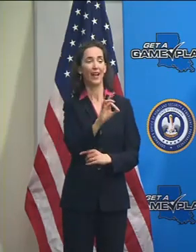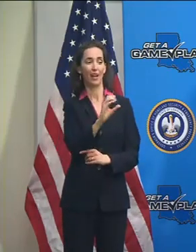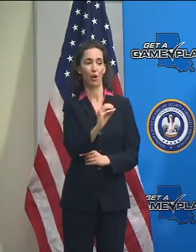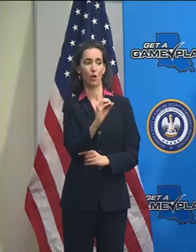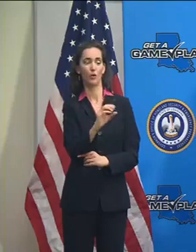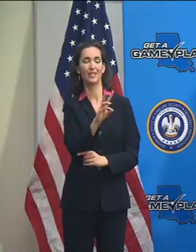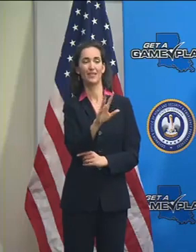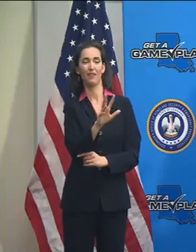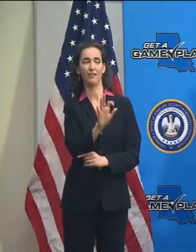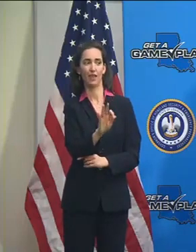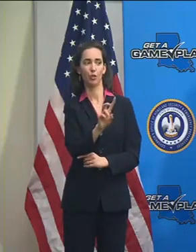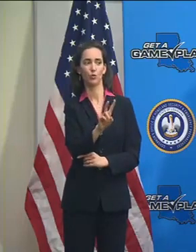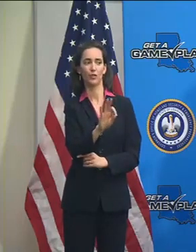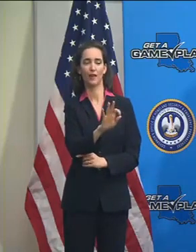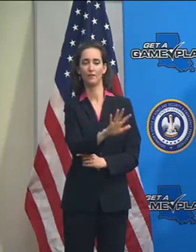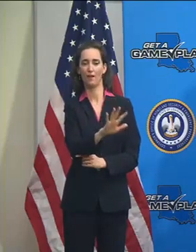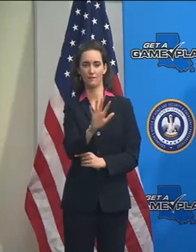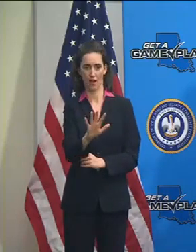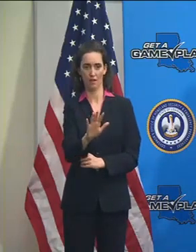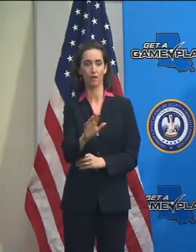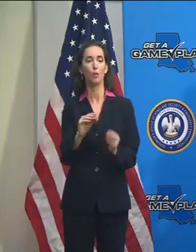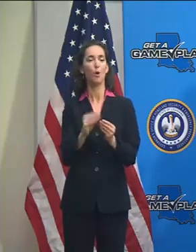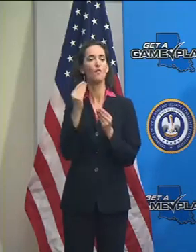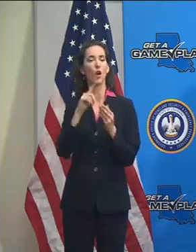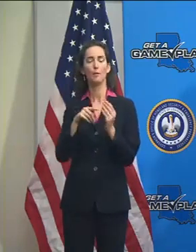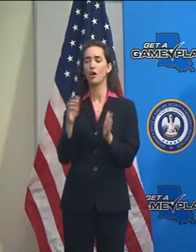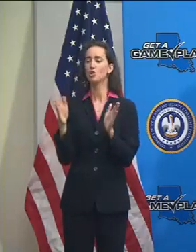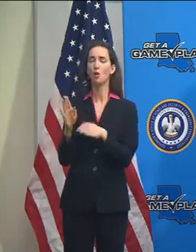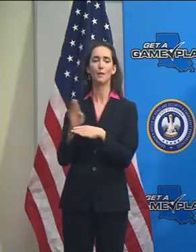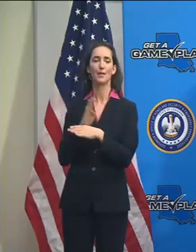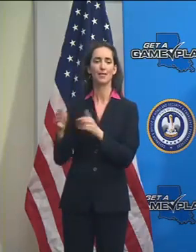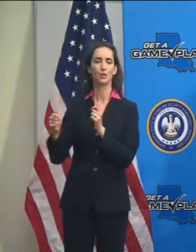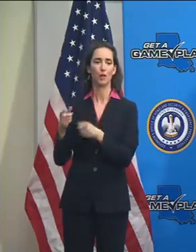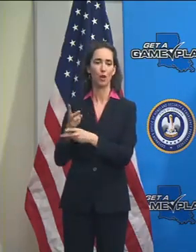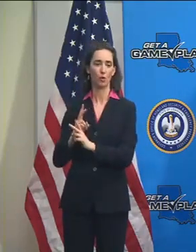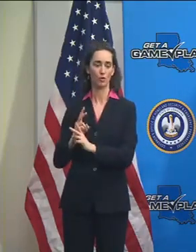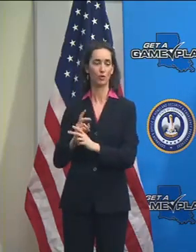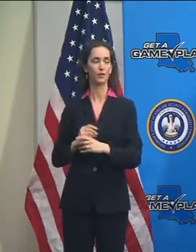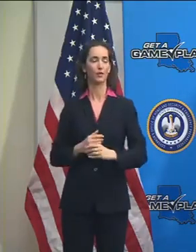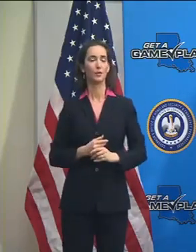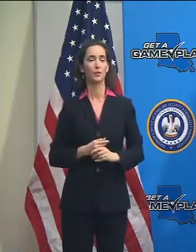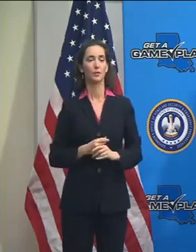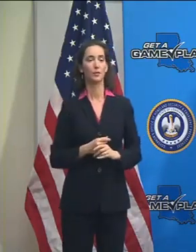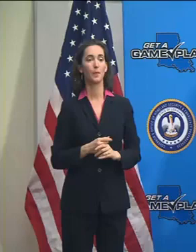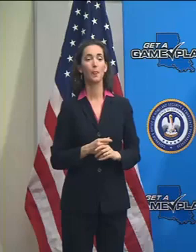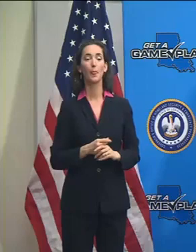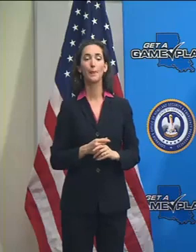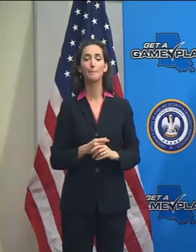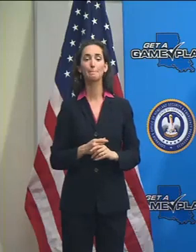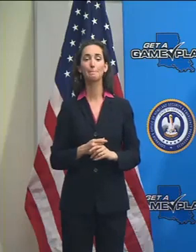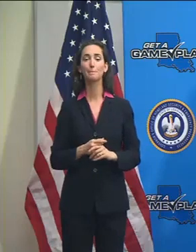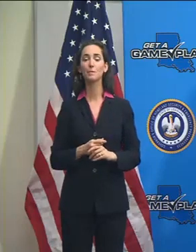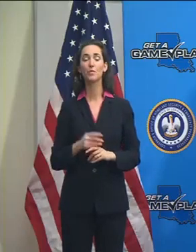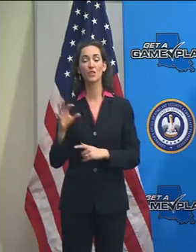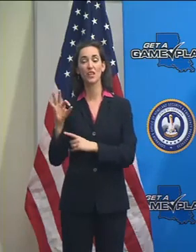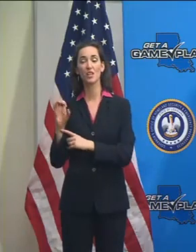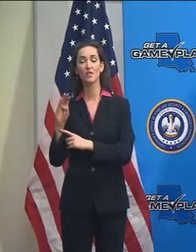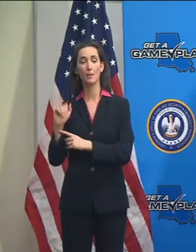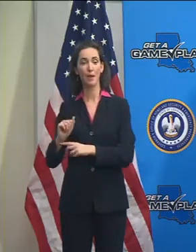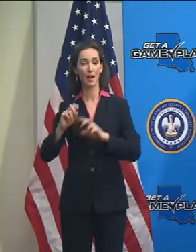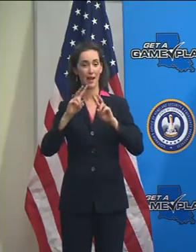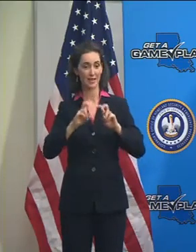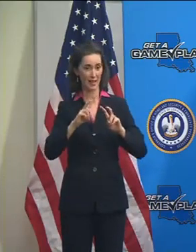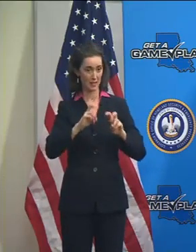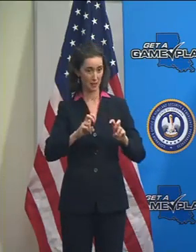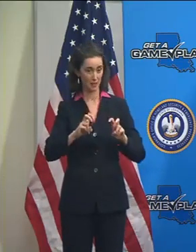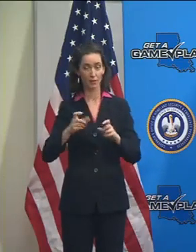800-659-2955 for more information about those Small Business Administration loans. Got an update on assessments from FEMA,